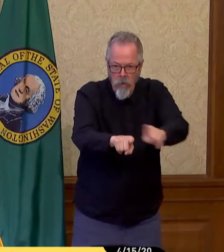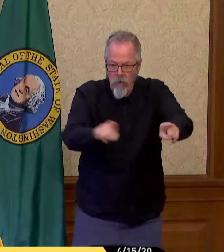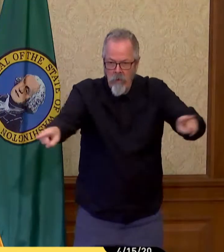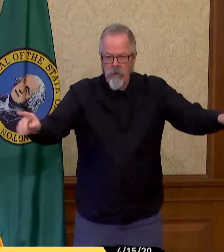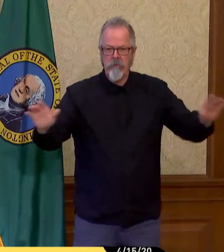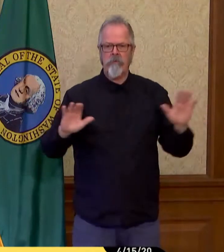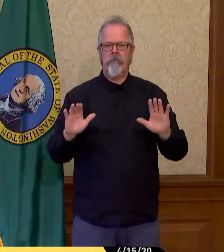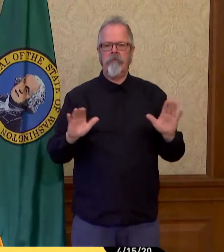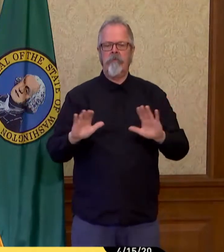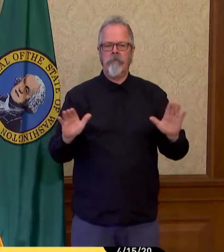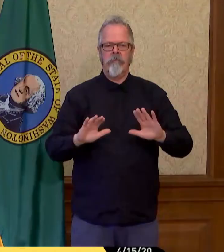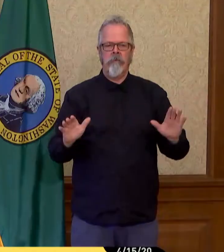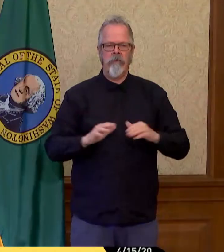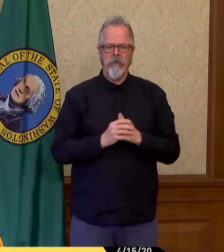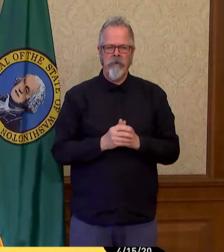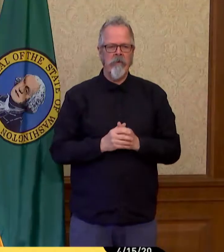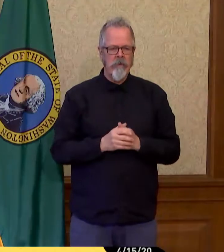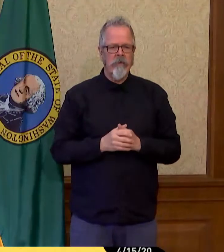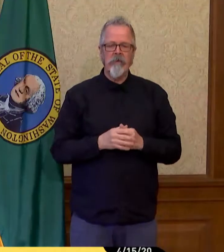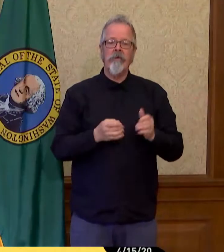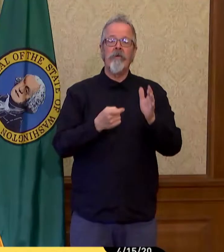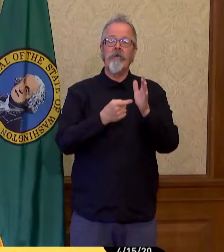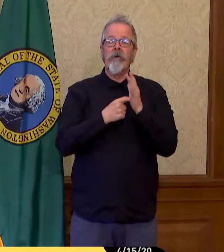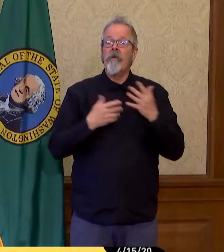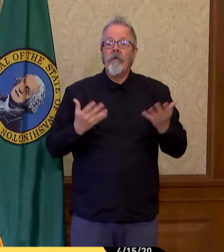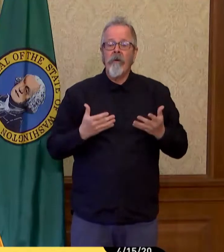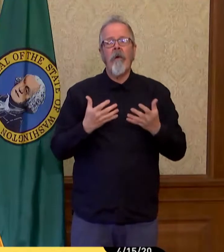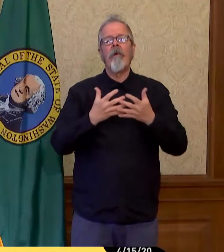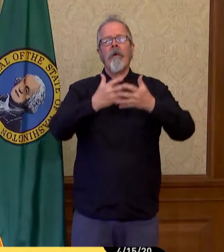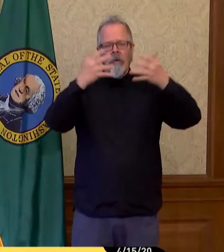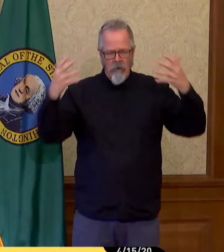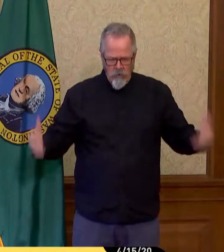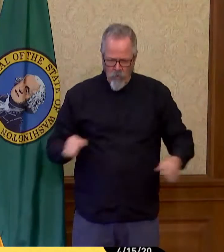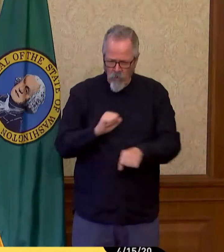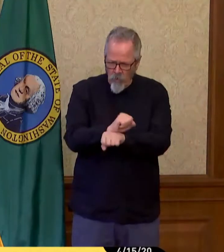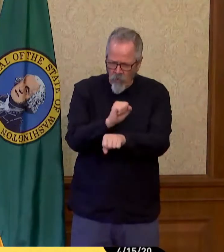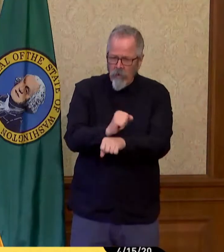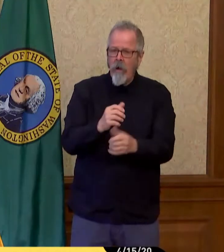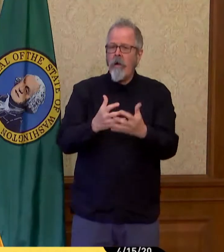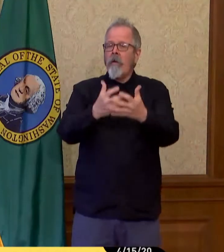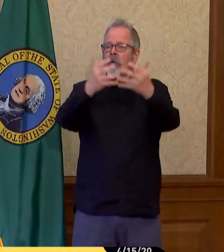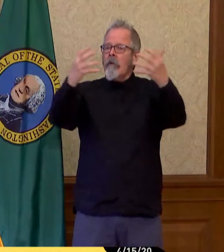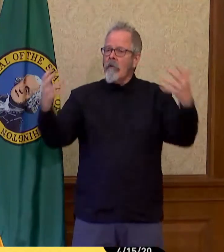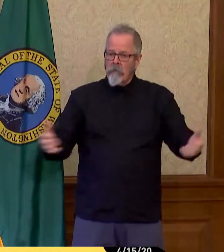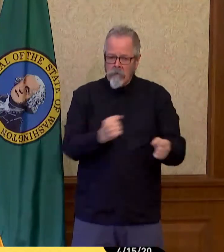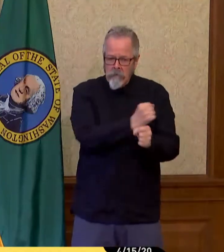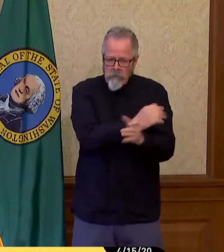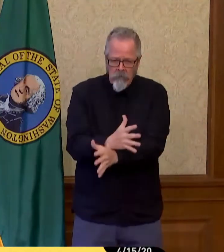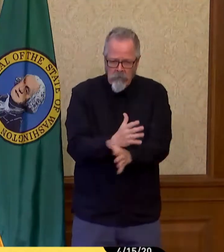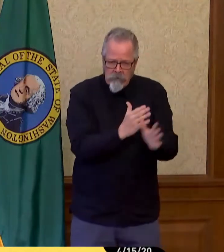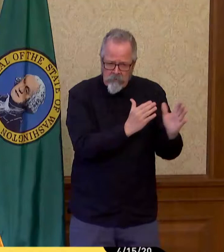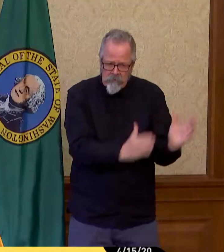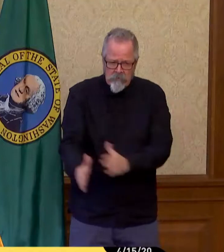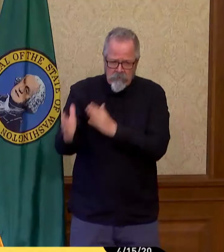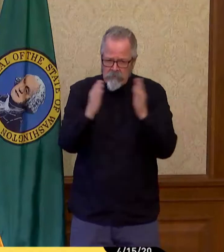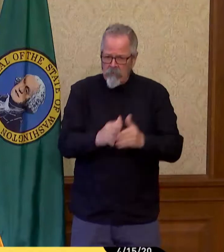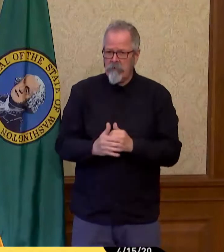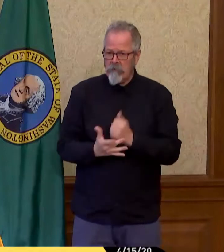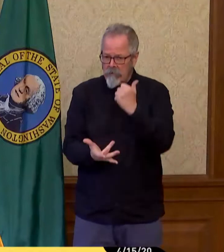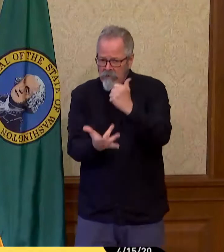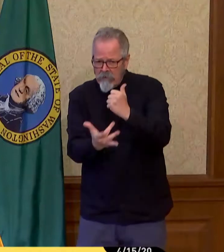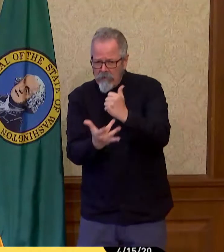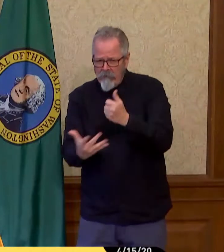new technology where we recognize rights of privacy and the like. The point is, as we're reaching this point of